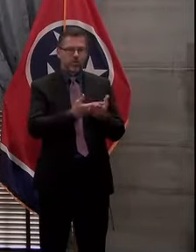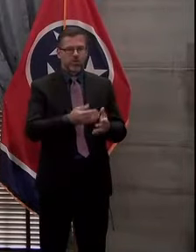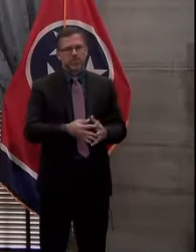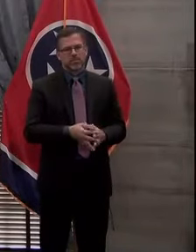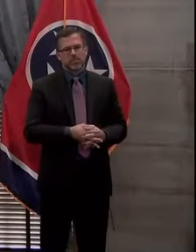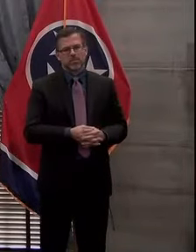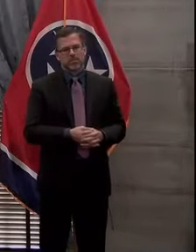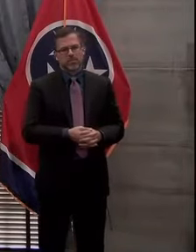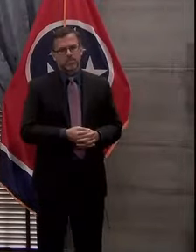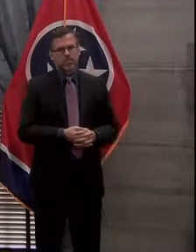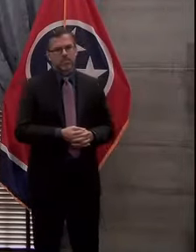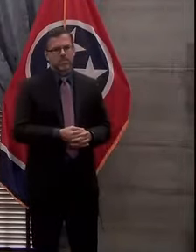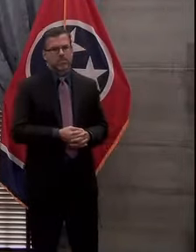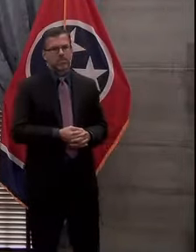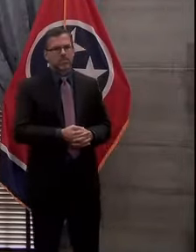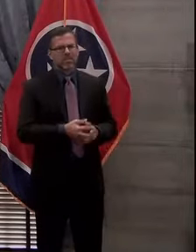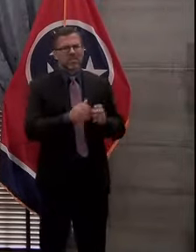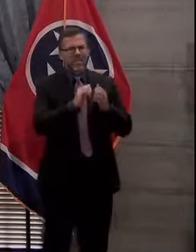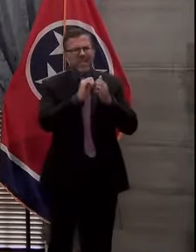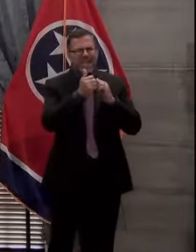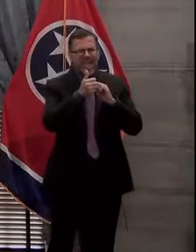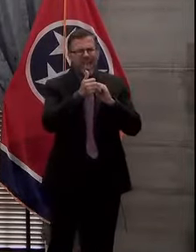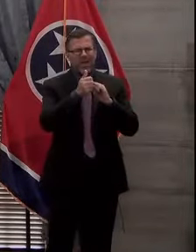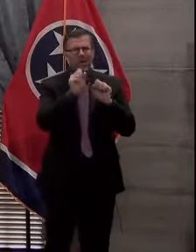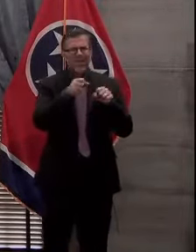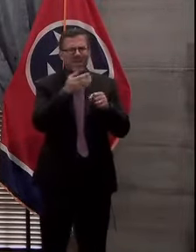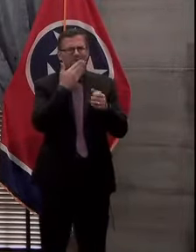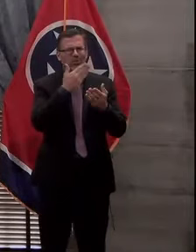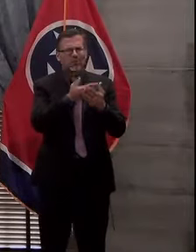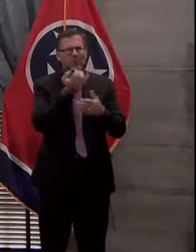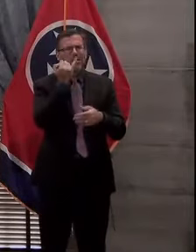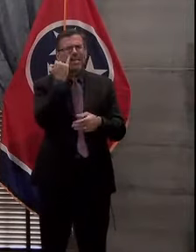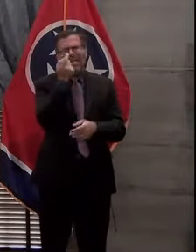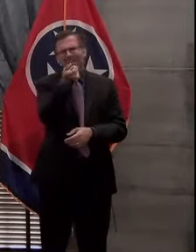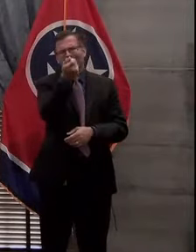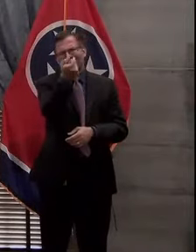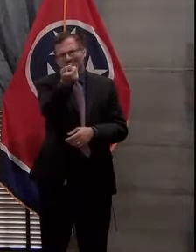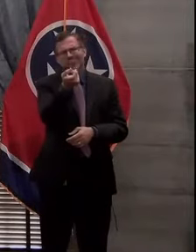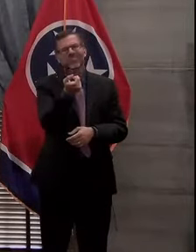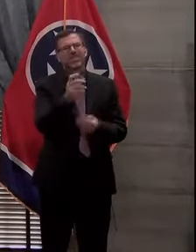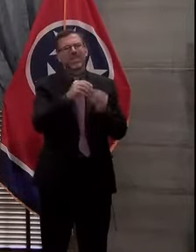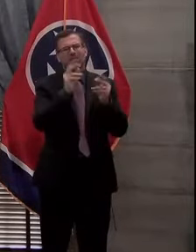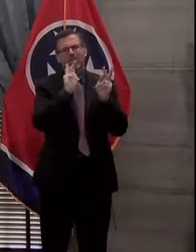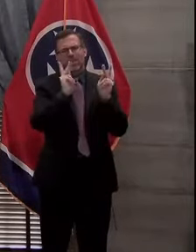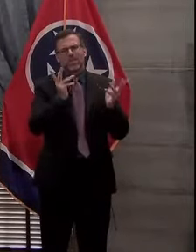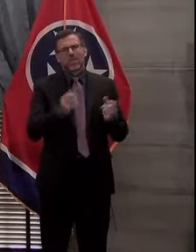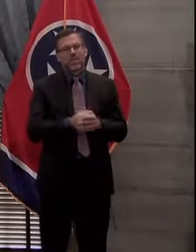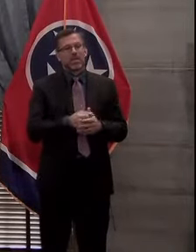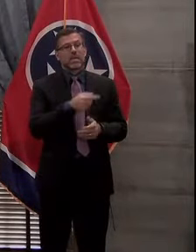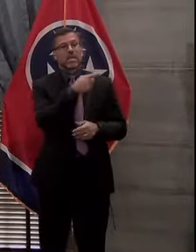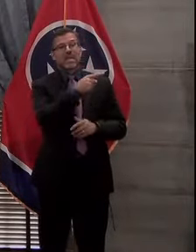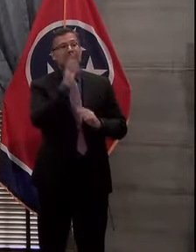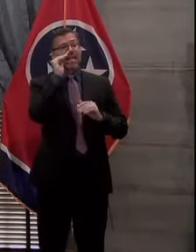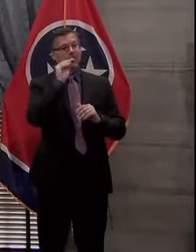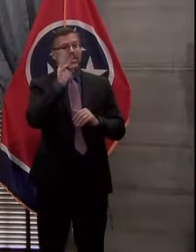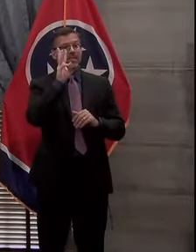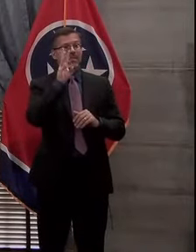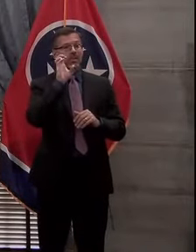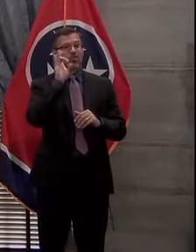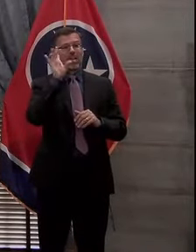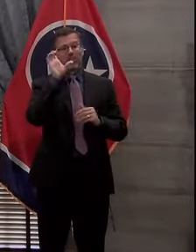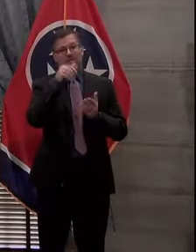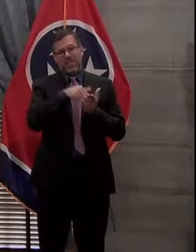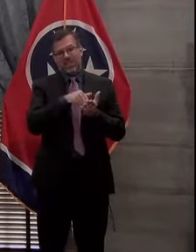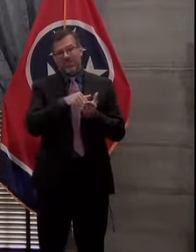But how can the outcome be good if it's just a trickle at the polls? Well, I think he's expecting somewhere between 600,000 to 800,000,